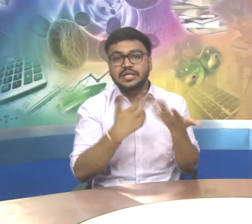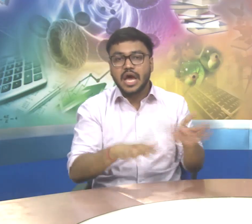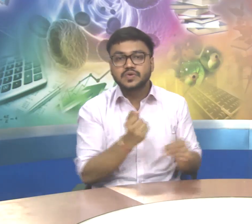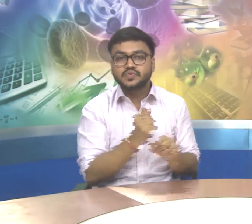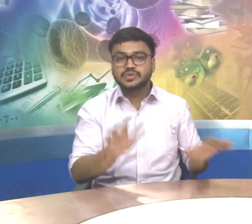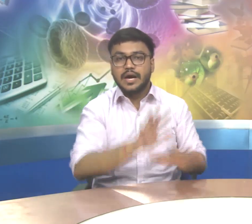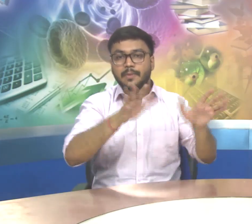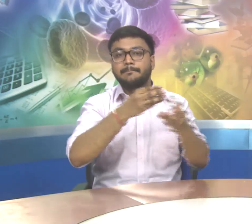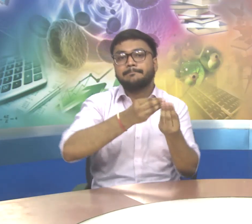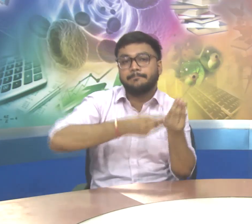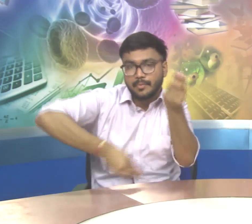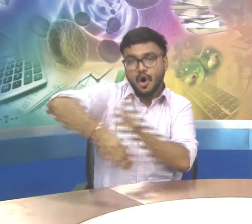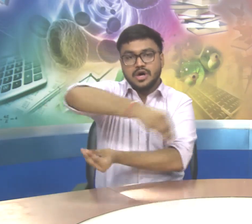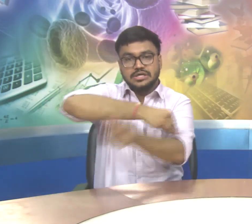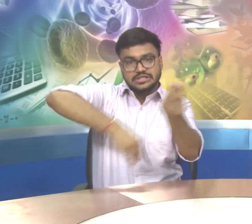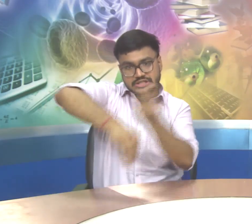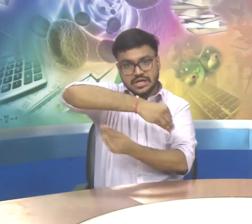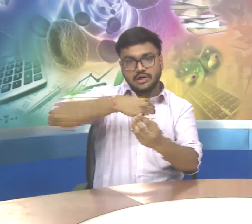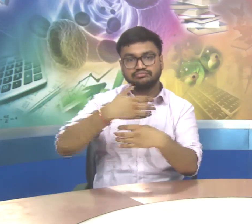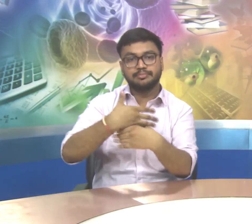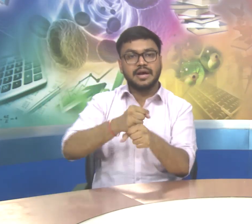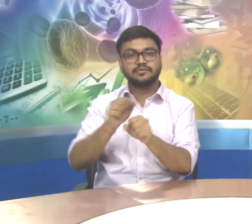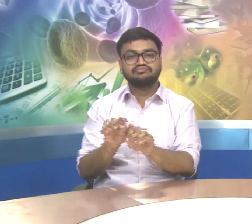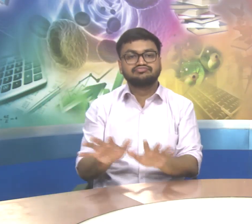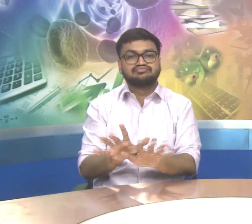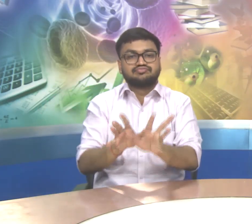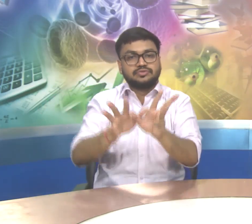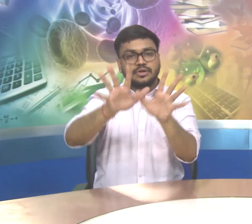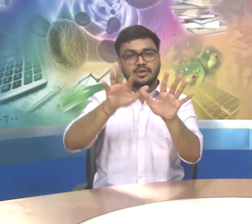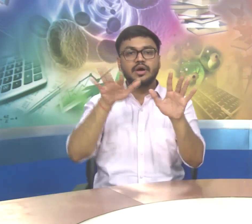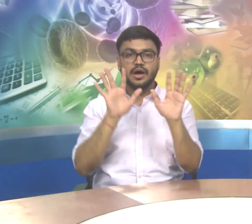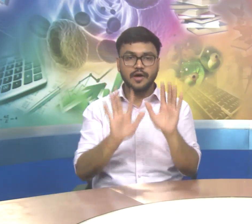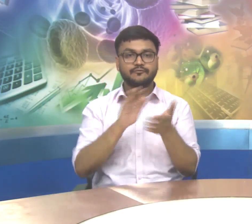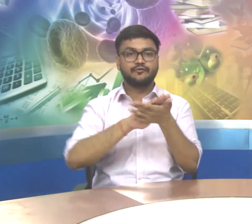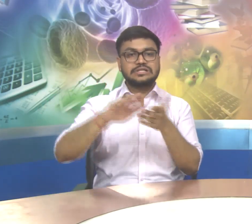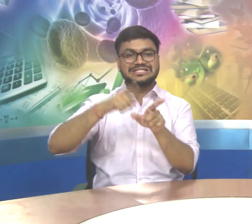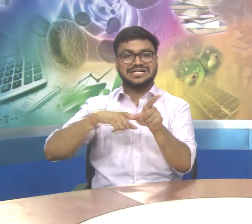a mixture of gaseous hydrocarbons.